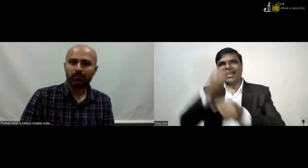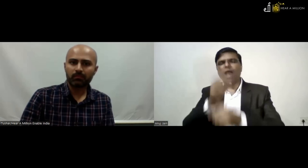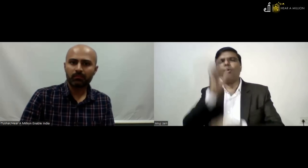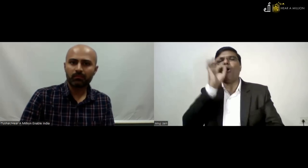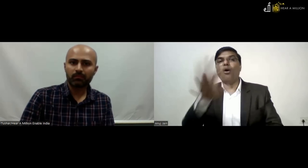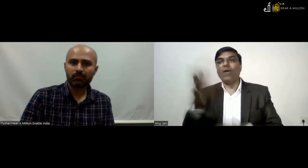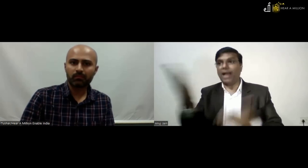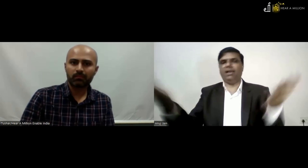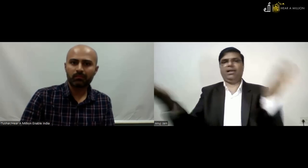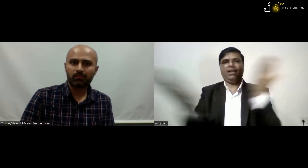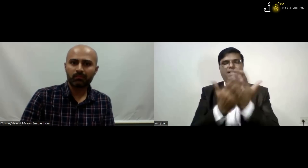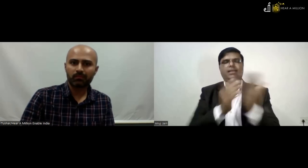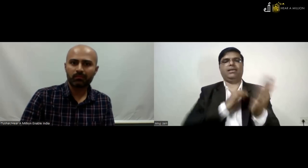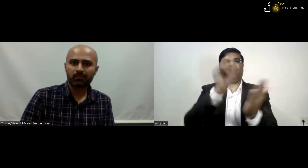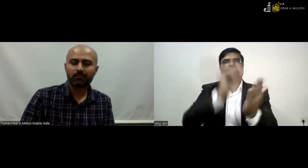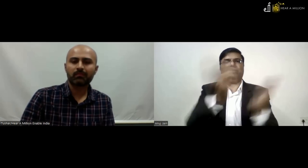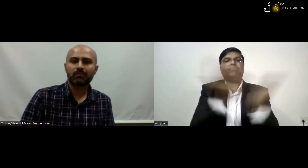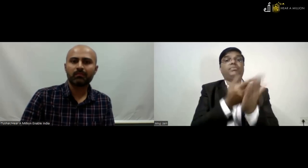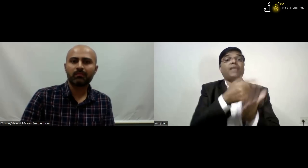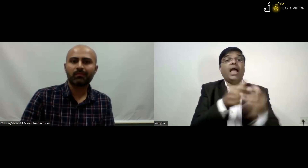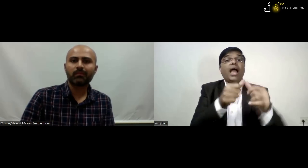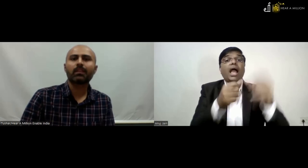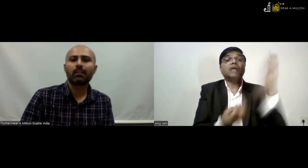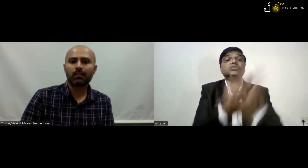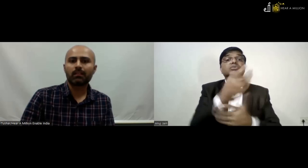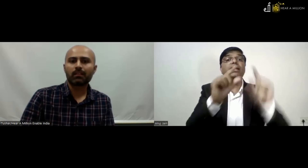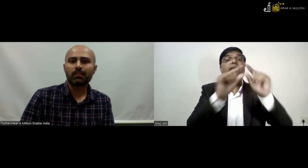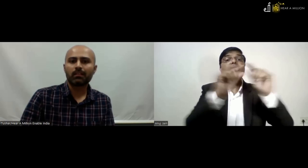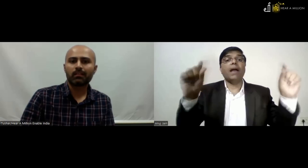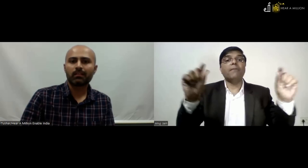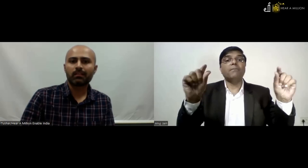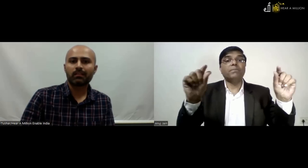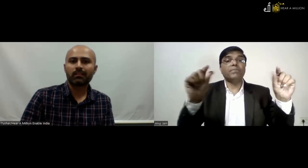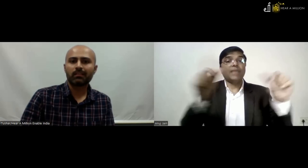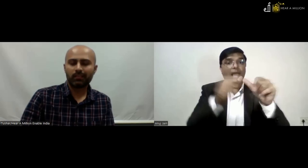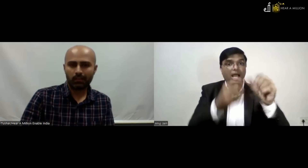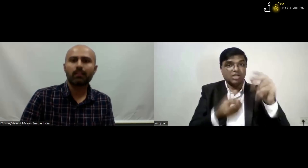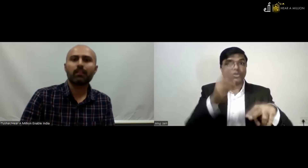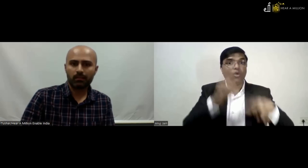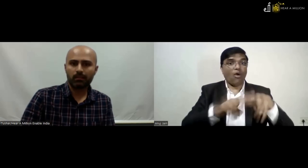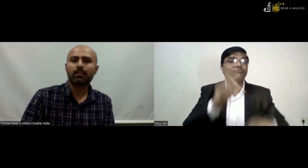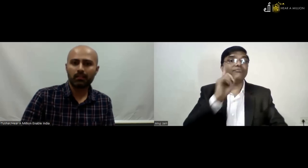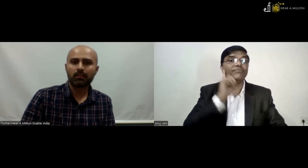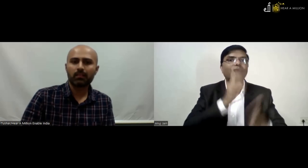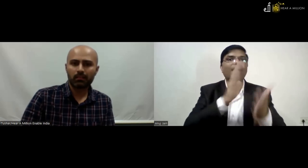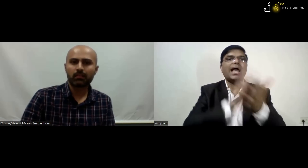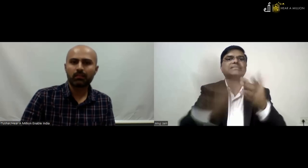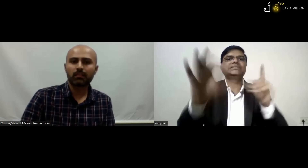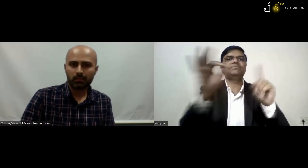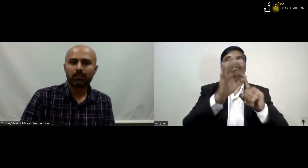The same letter and the order, we used to send both these documents to the association along,